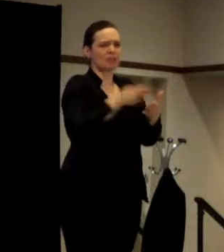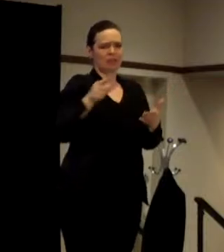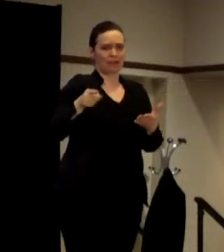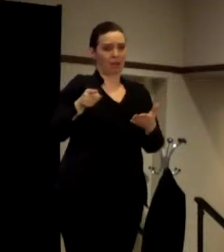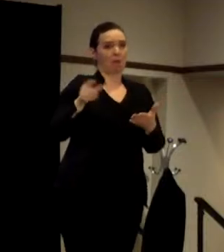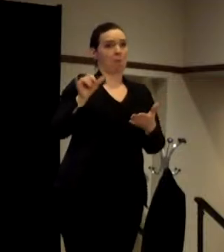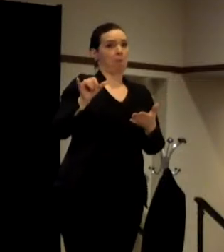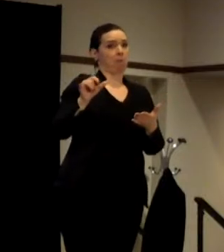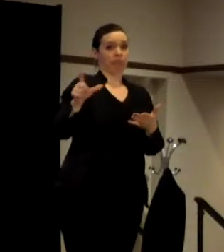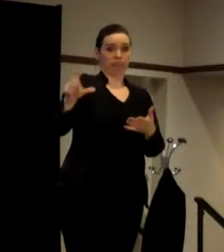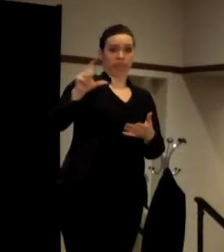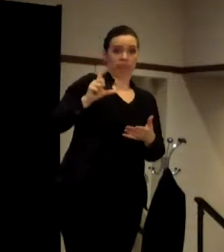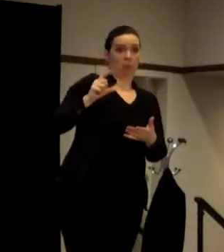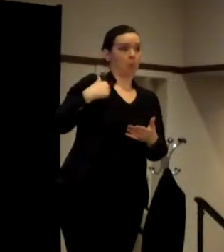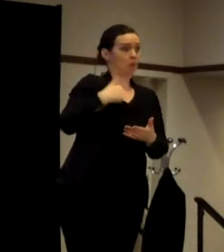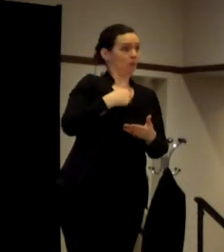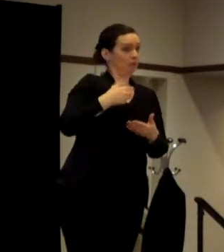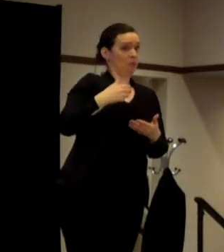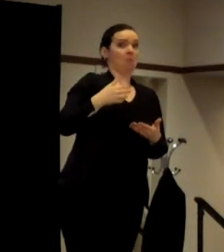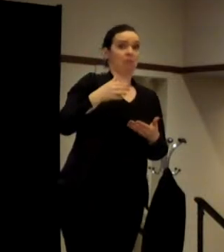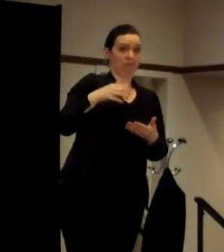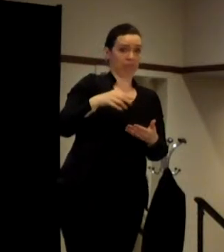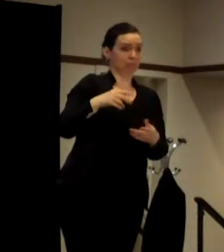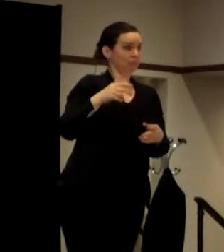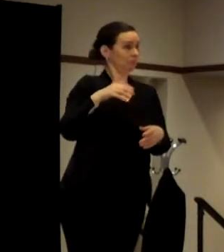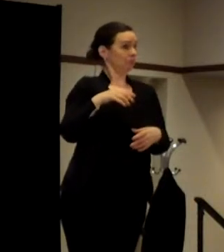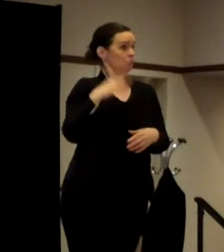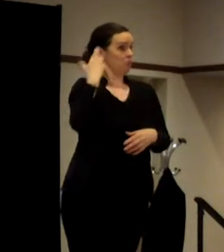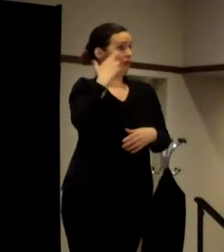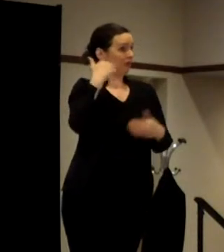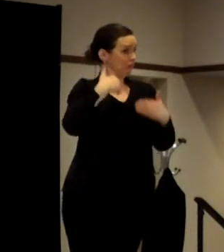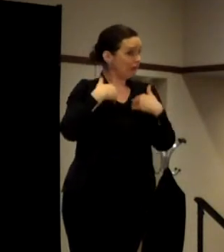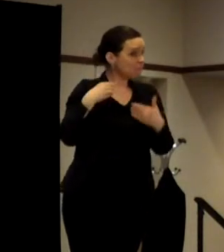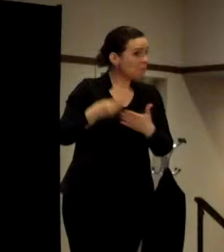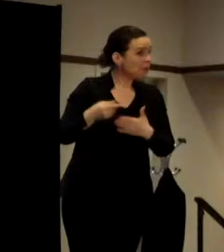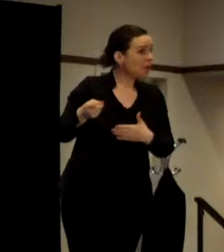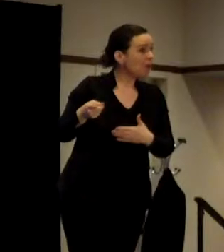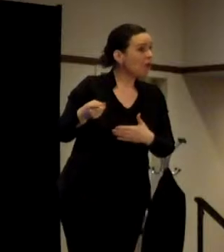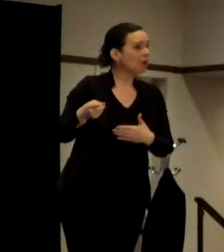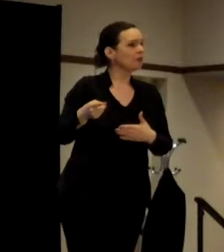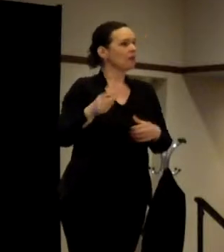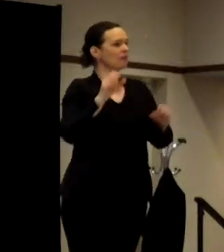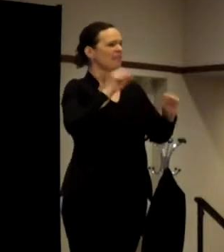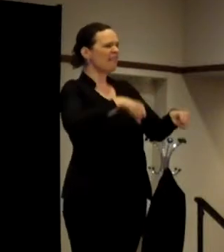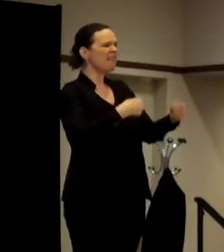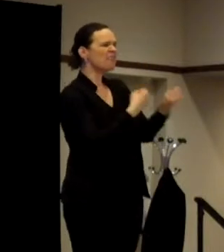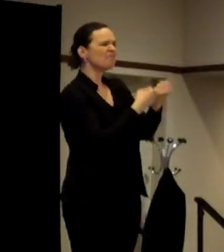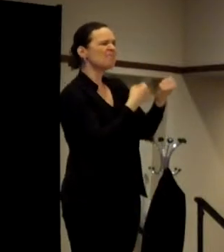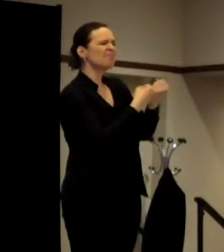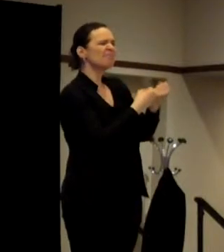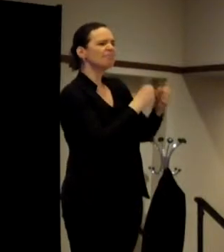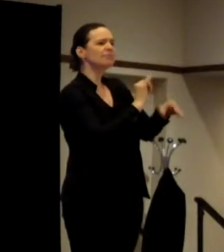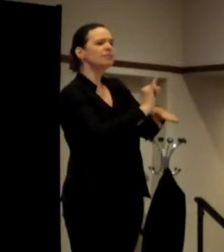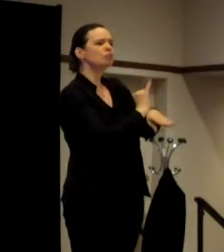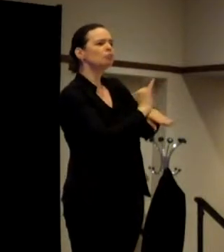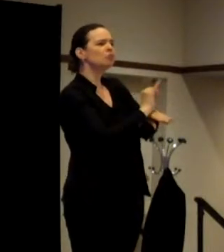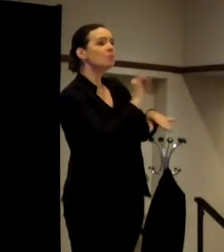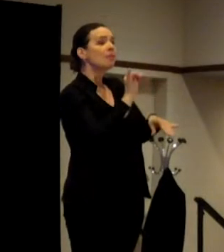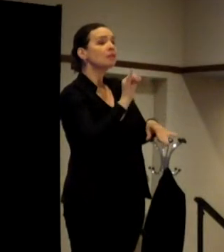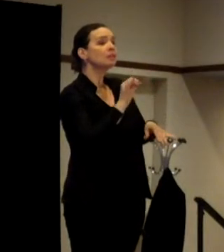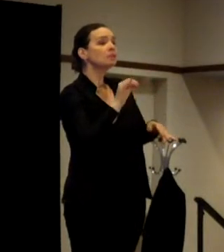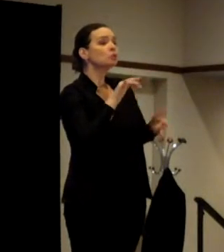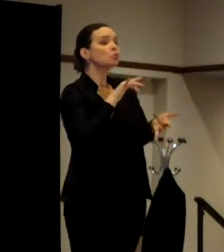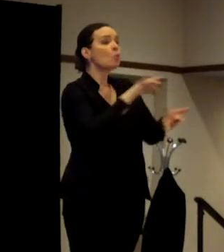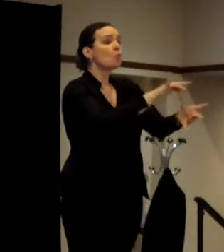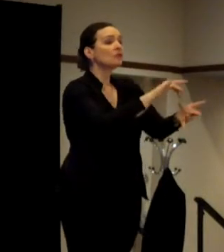industry, tourism, hospitality that have been impacted by the pandemic. In addition to that,